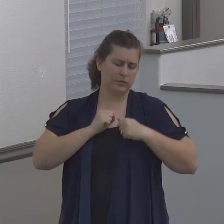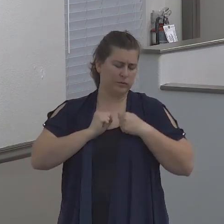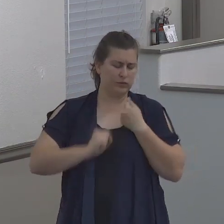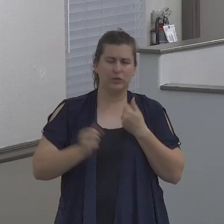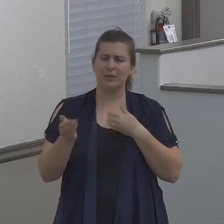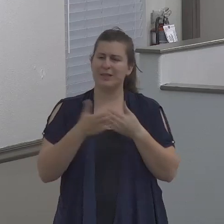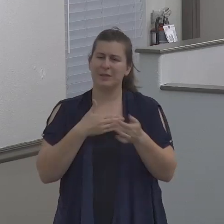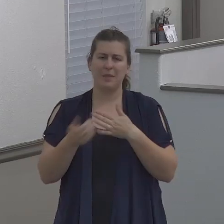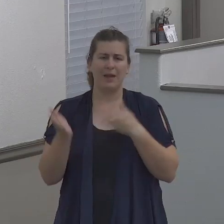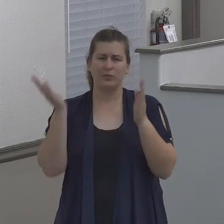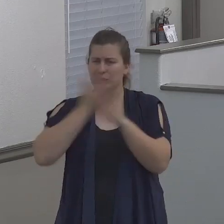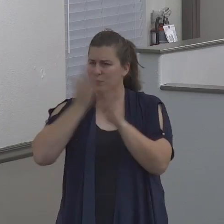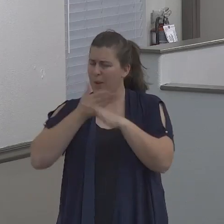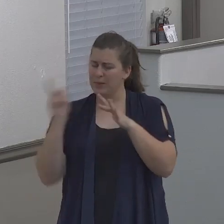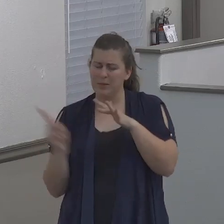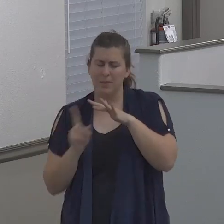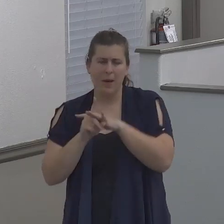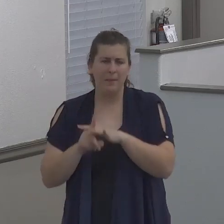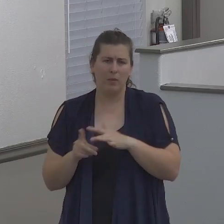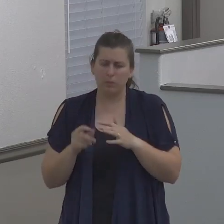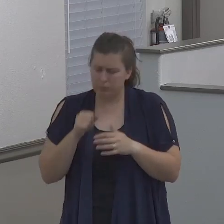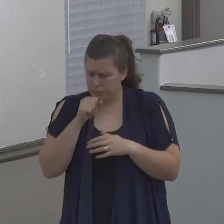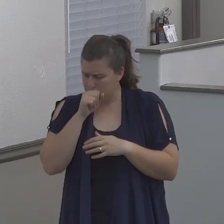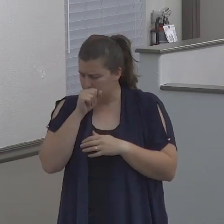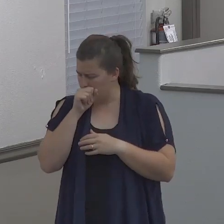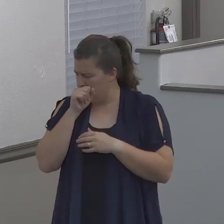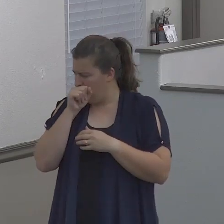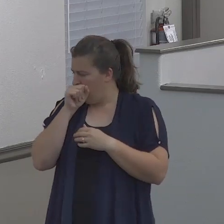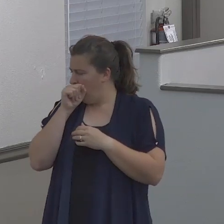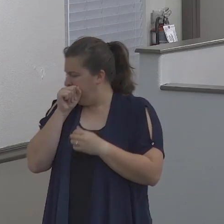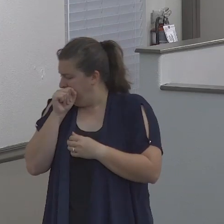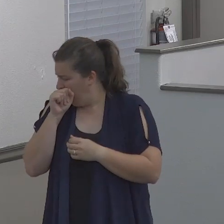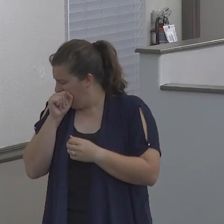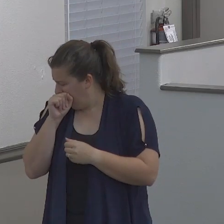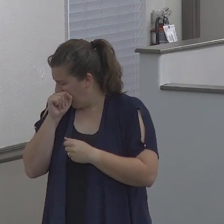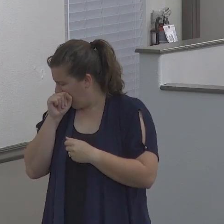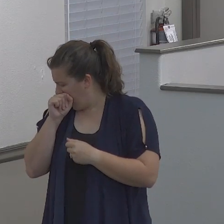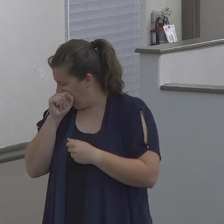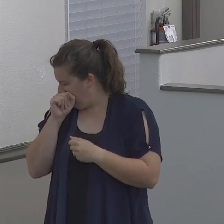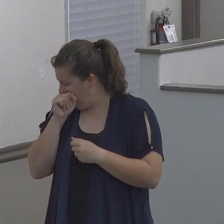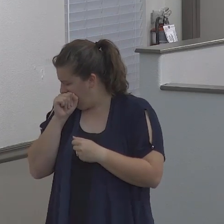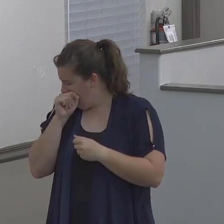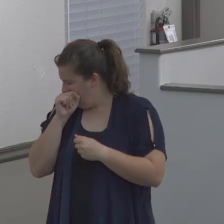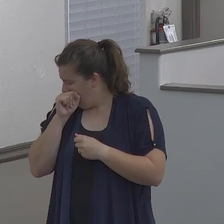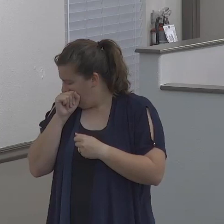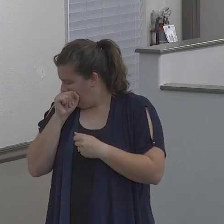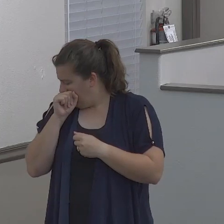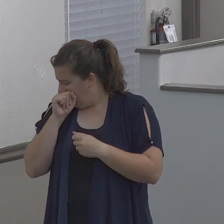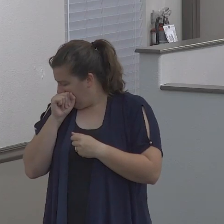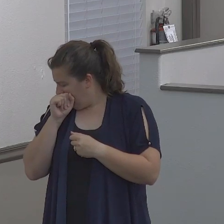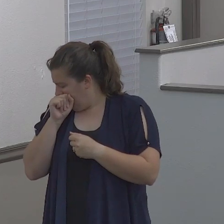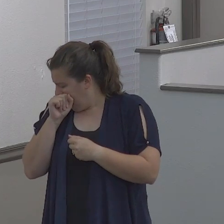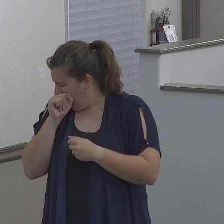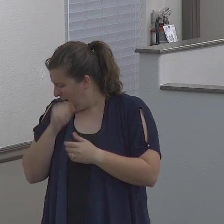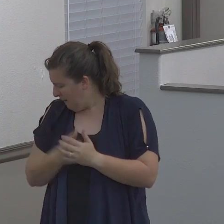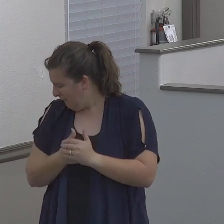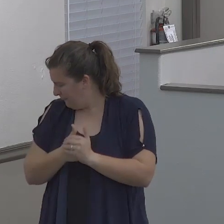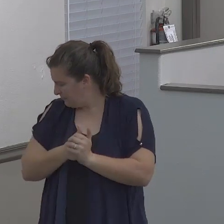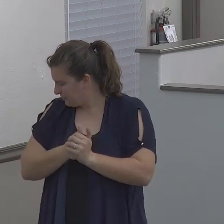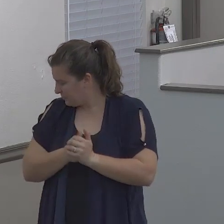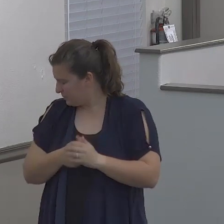All of the infirmities, doesn't matter what those infirmities might be. Sometimes we think those are physical. It's more than